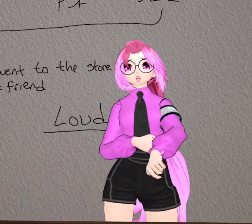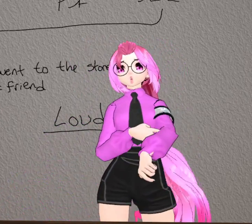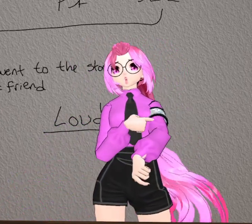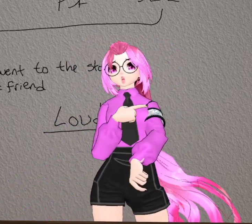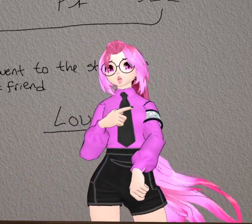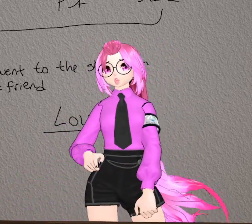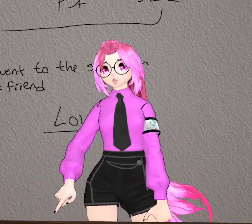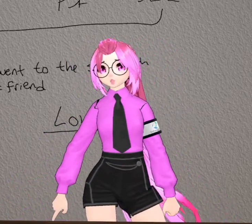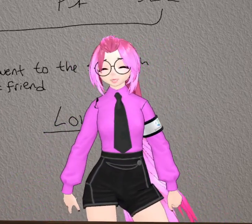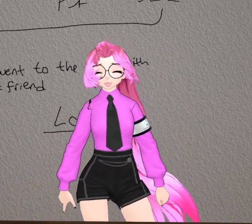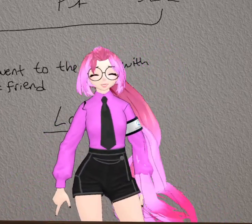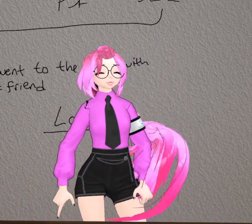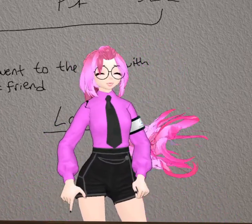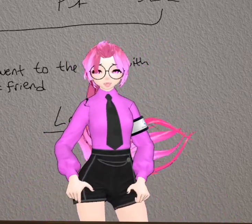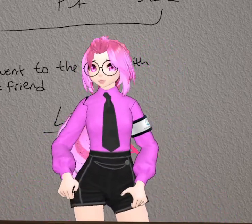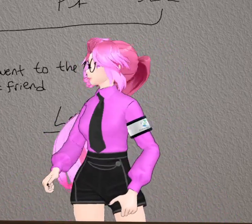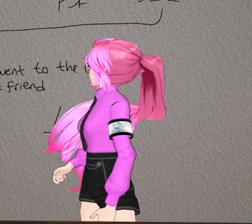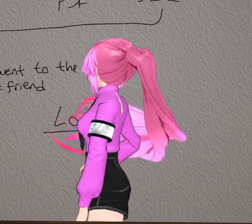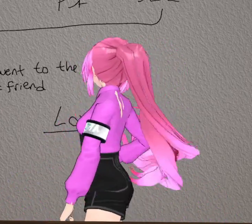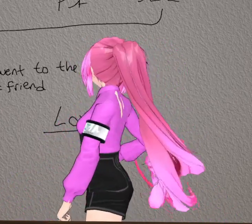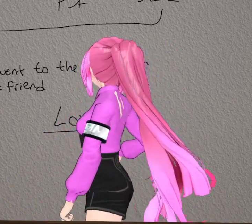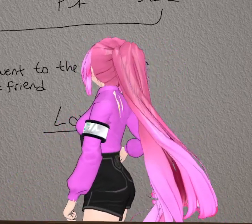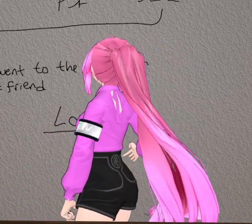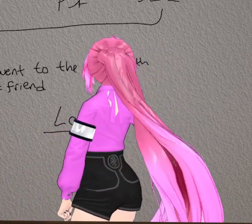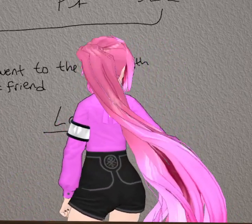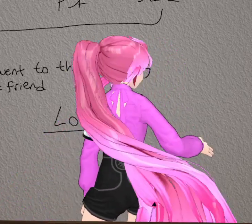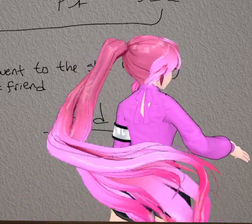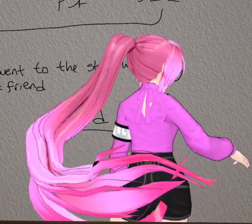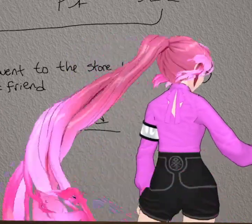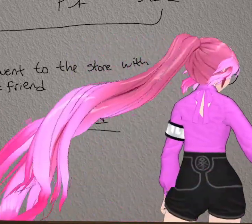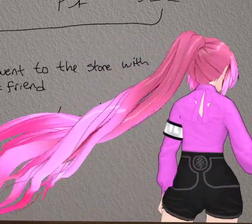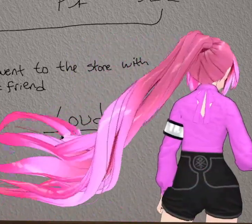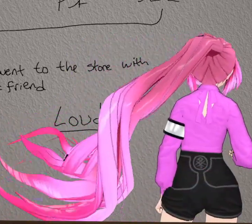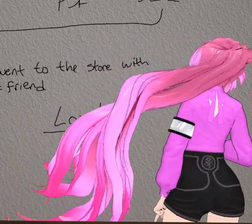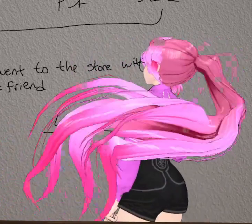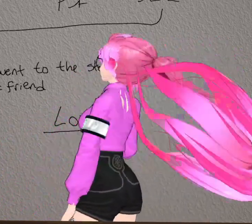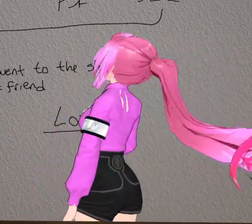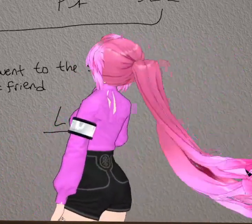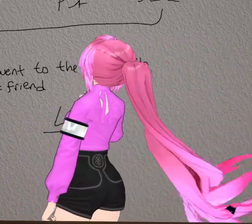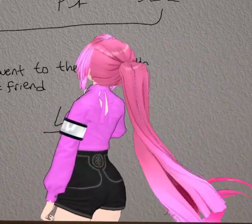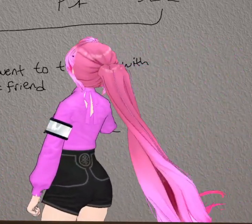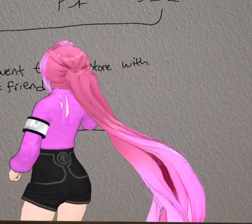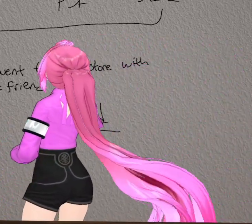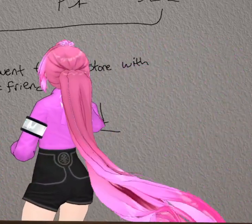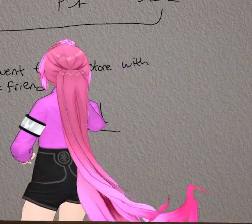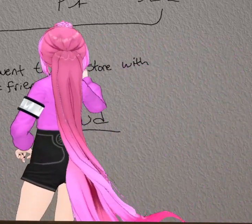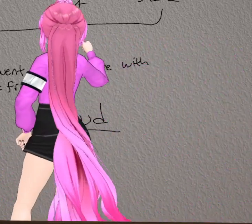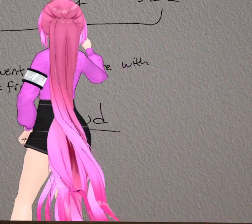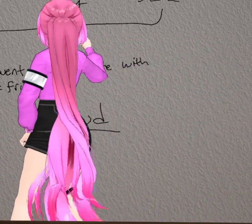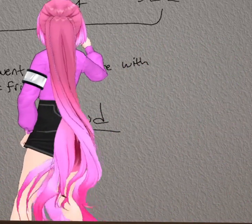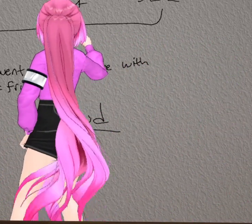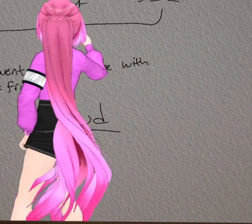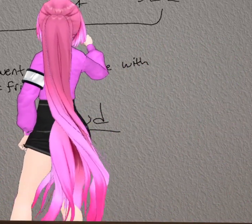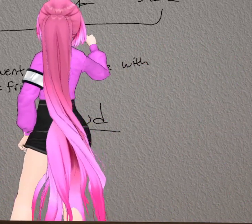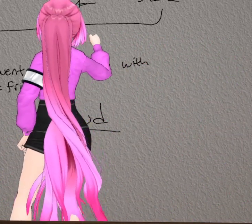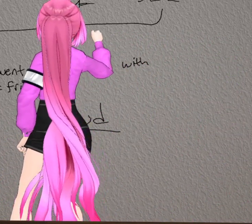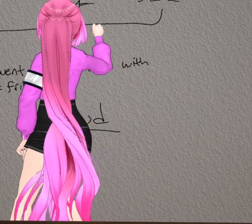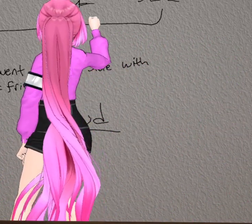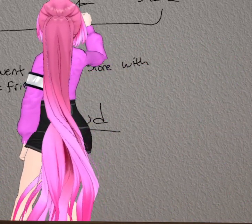So long. But yeah. So that's really, really important to keep track of, and to also push yourself. So